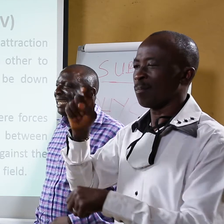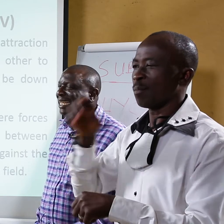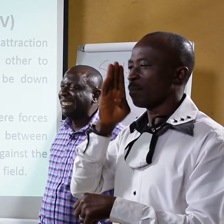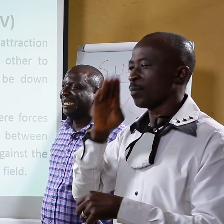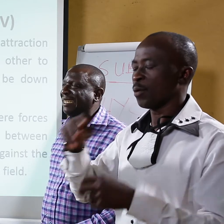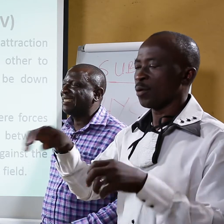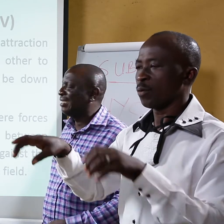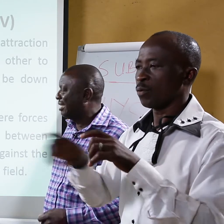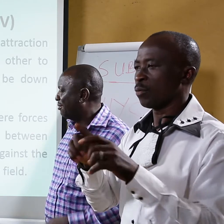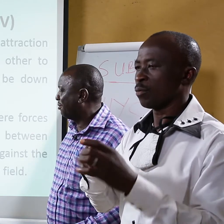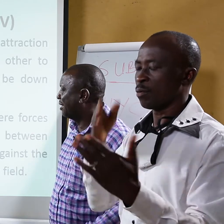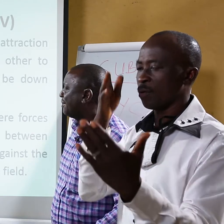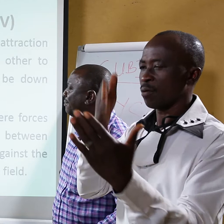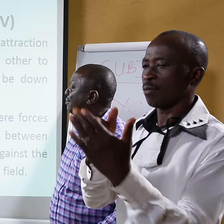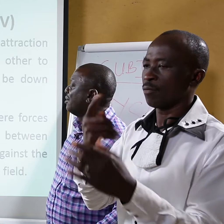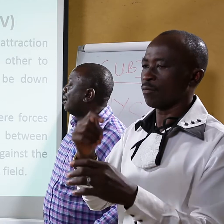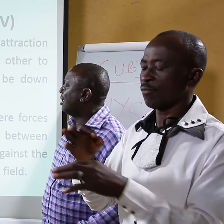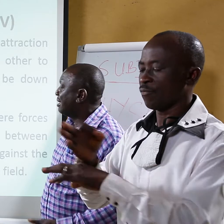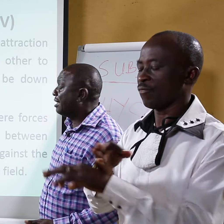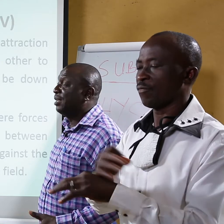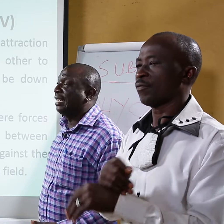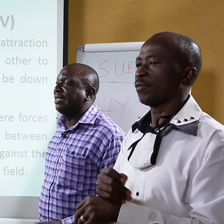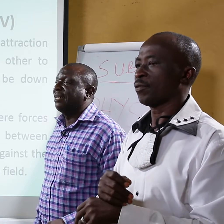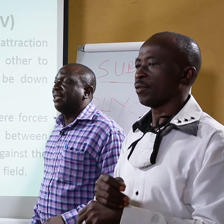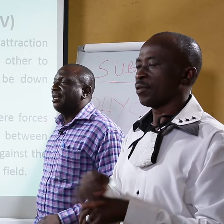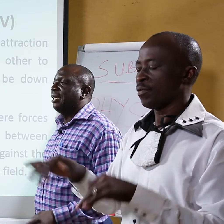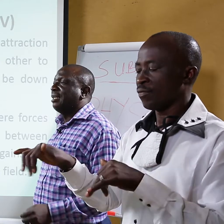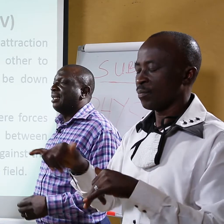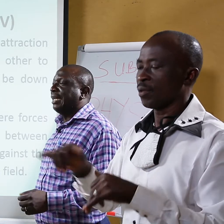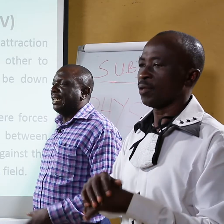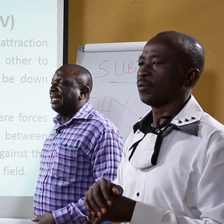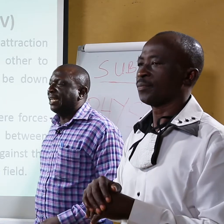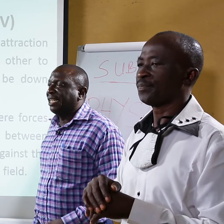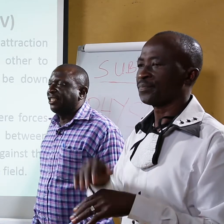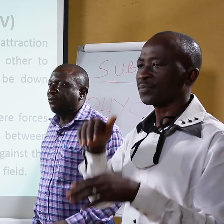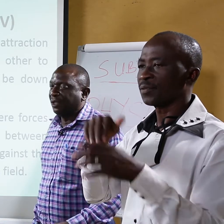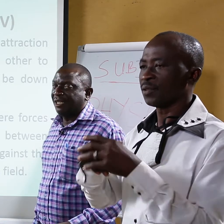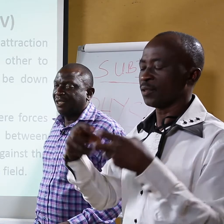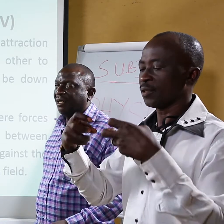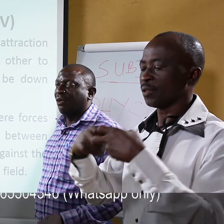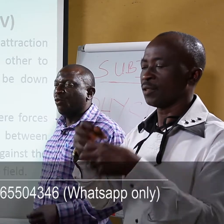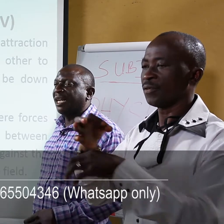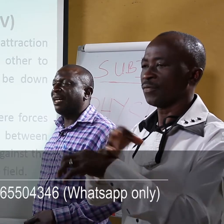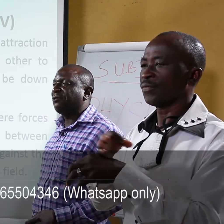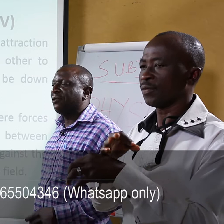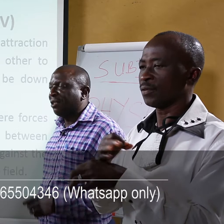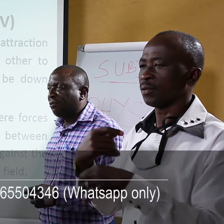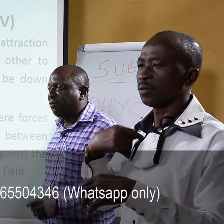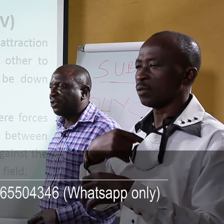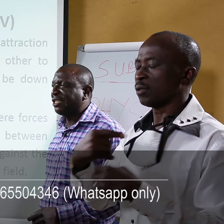done against the field. Similarly, in electric field, we